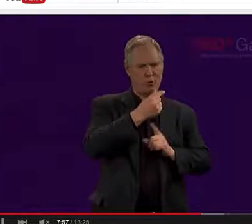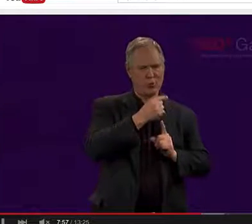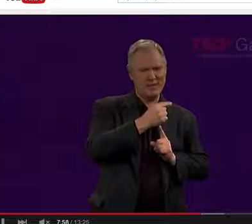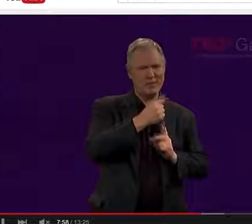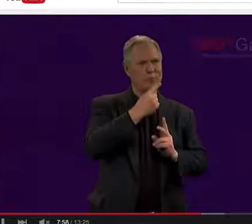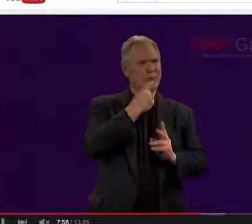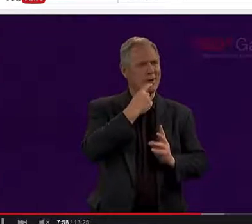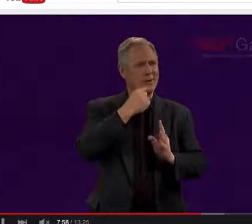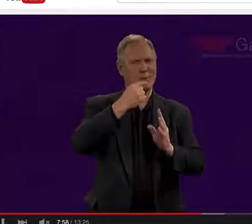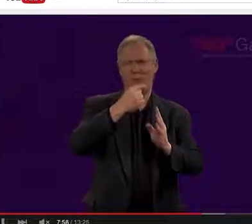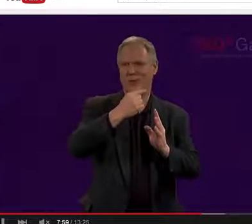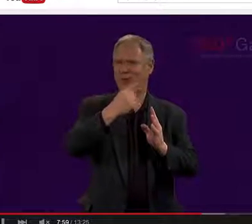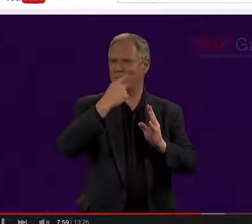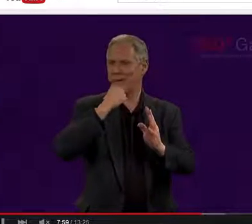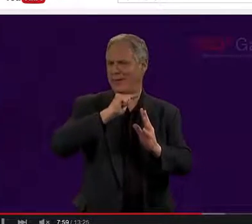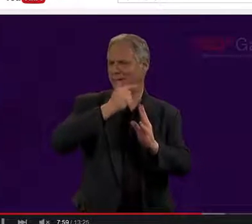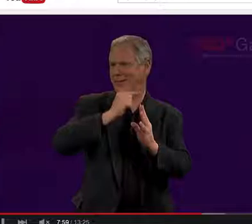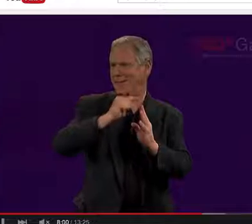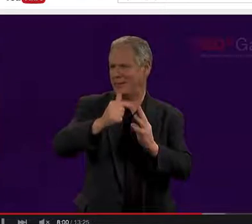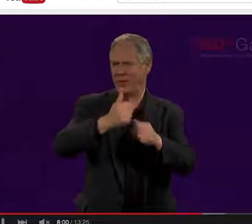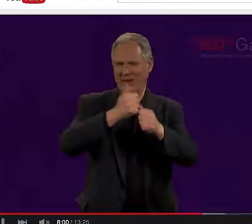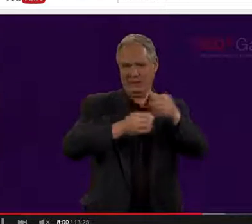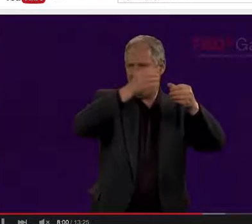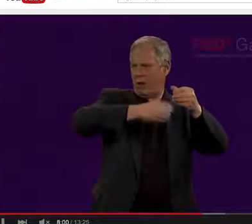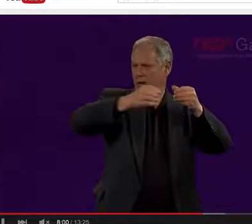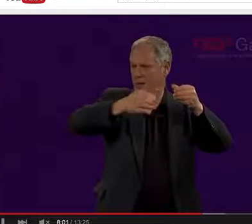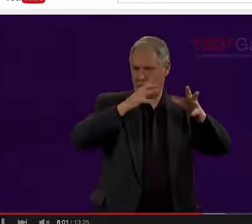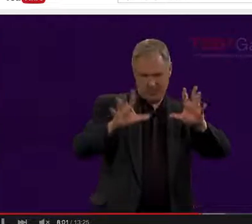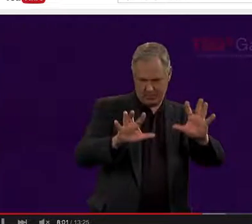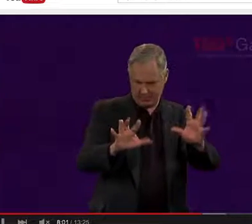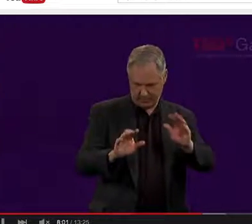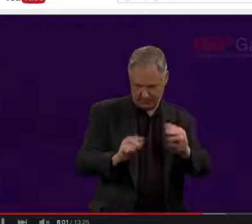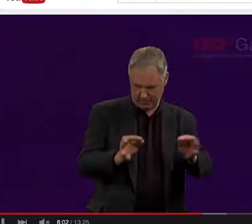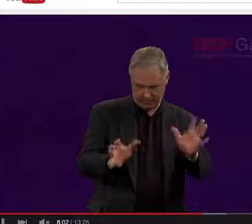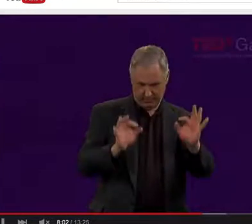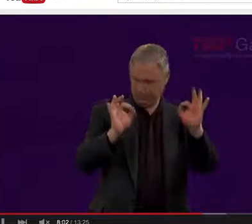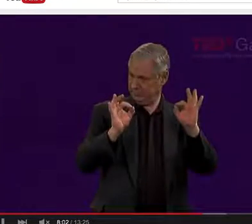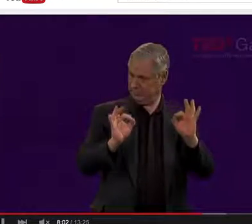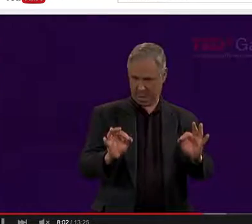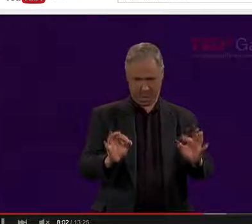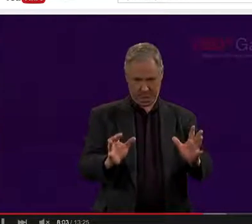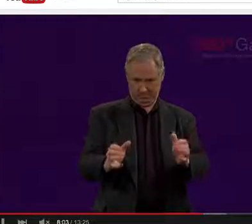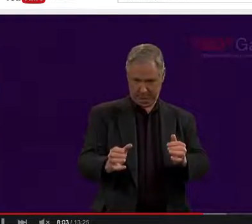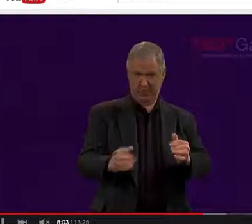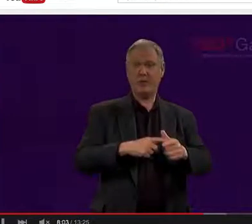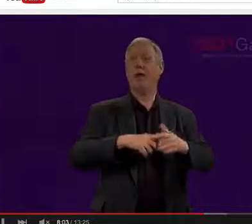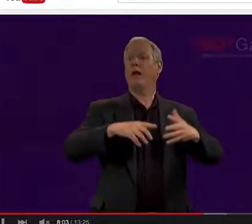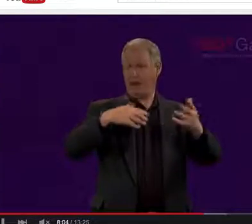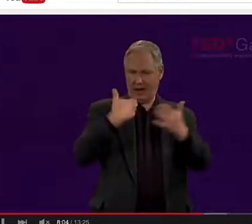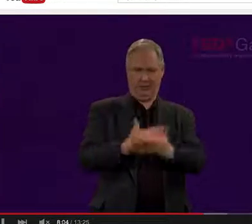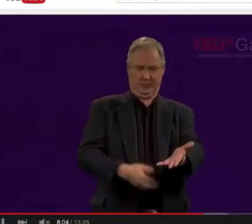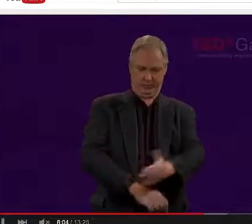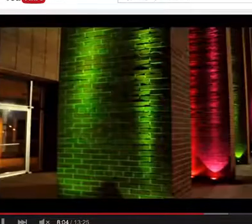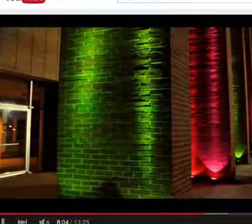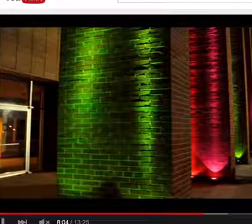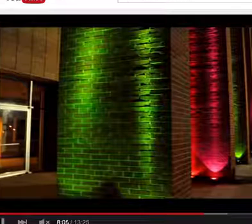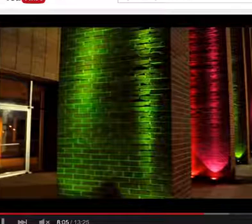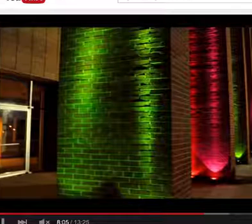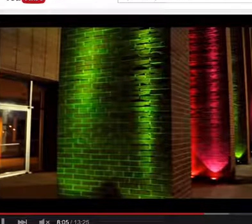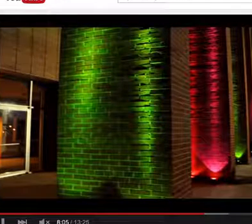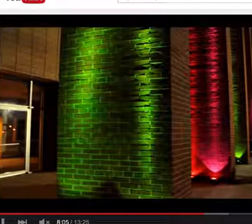So we set up colored green, red, green, red, green, red. We alternated the colors until it was perfect,